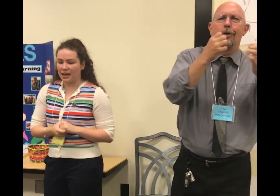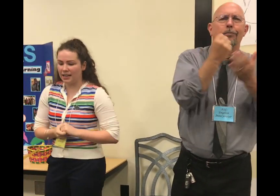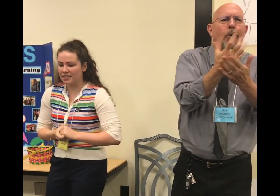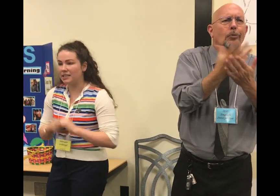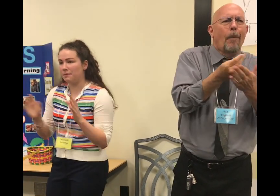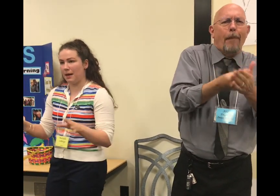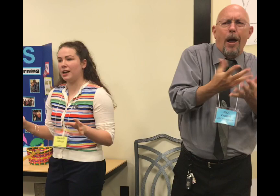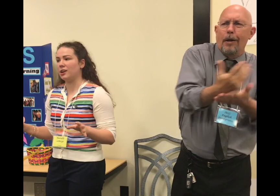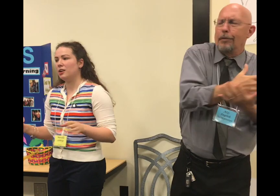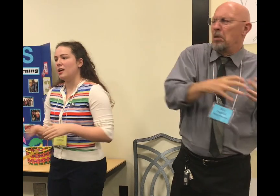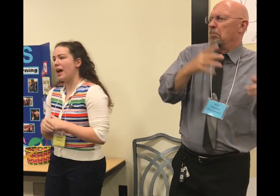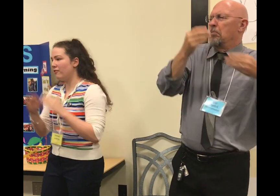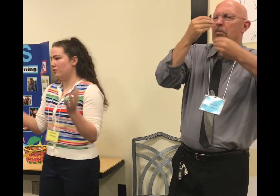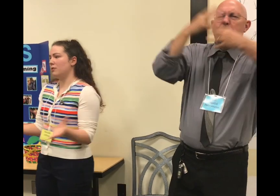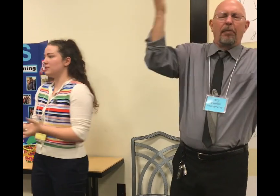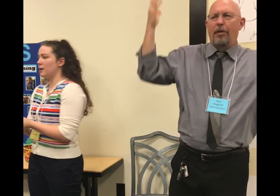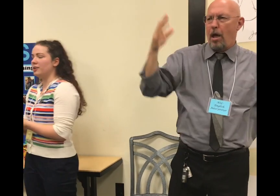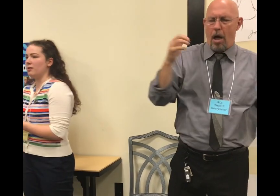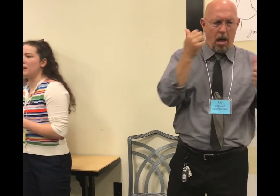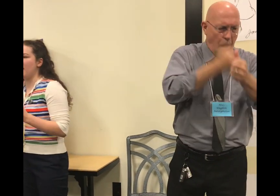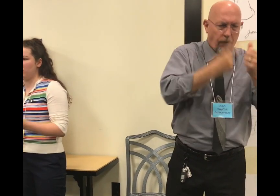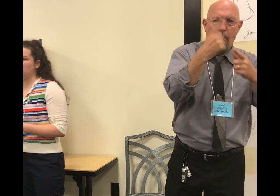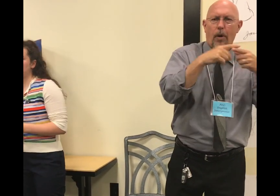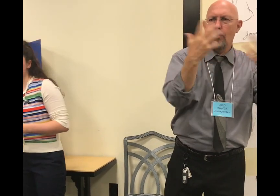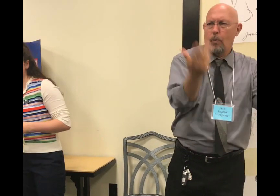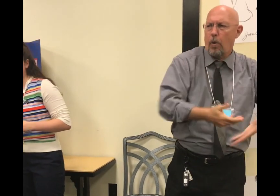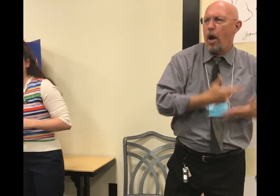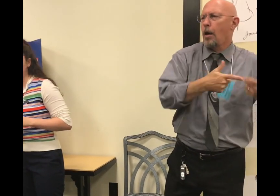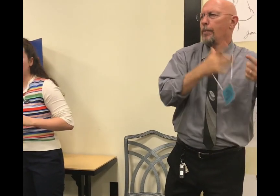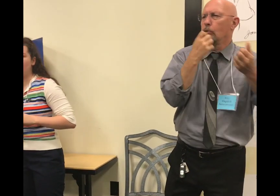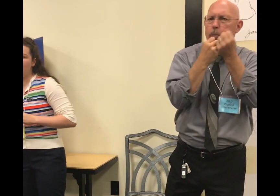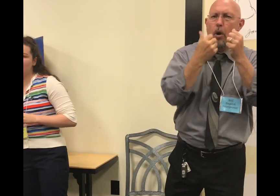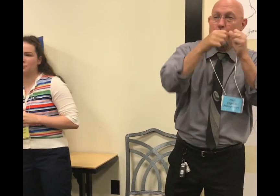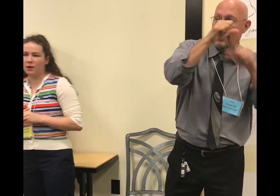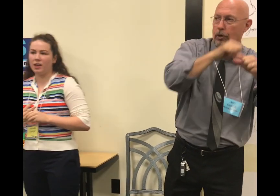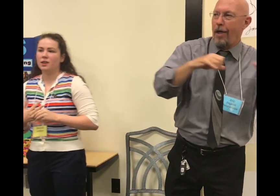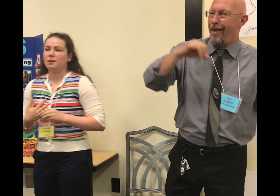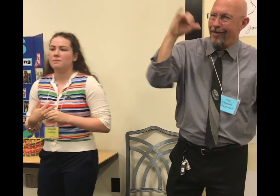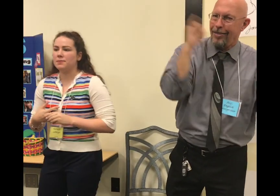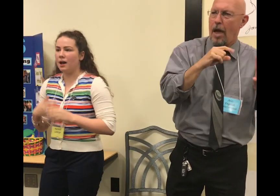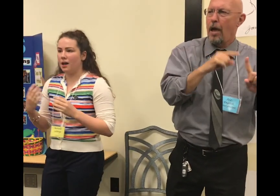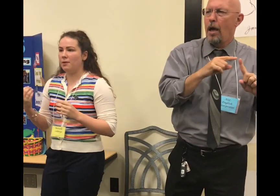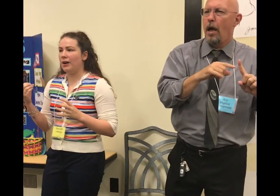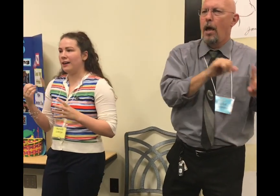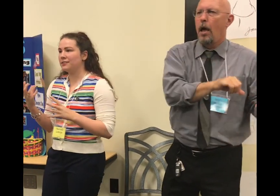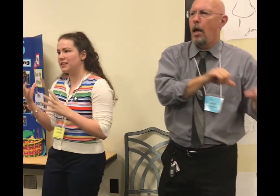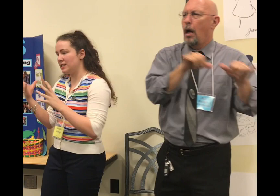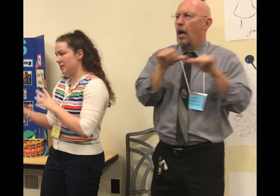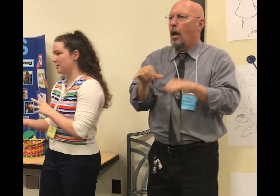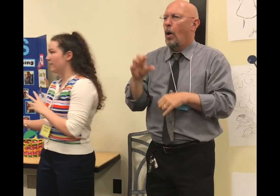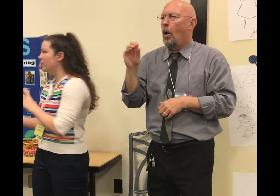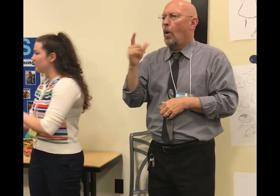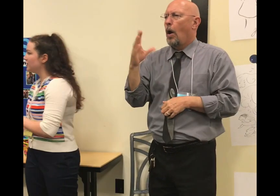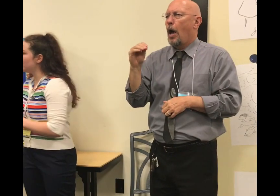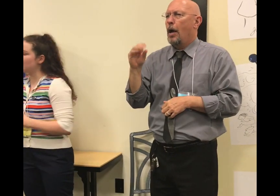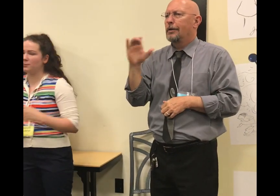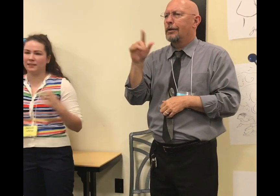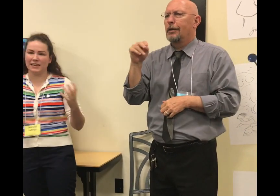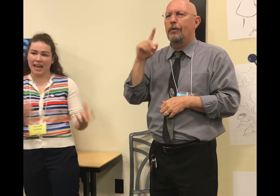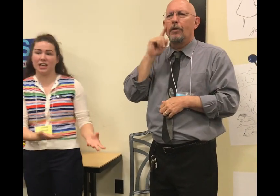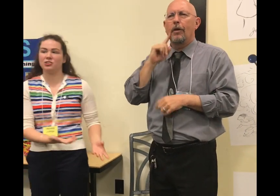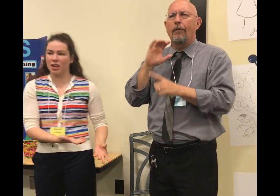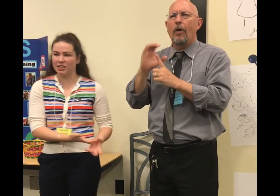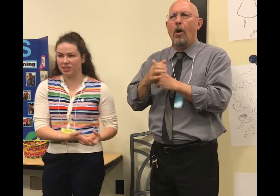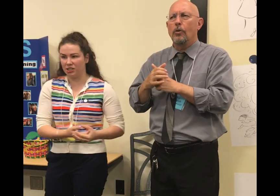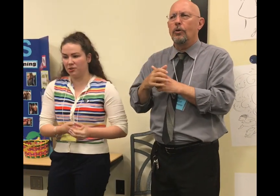socioeconomic status. It didn't matter. Everyone was welcome and everyone was supporting each other, and that's what Ohio Citizens for Deaf Culture does. That's